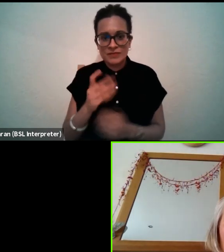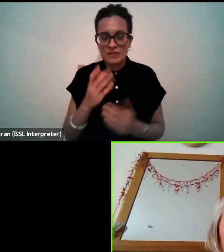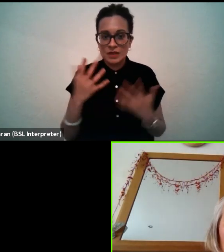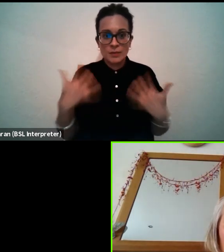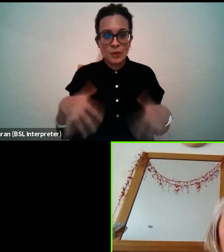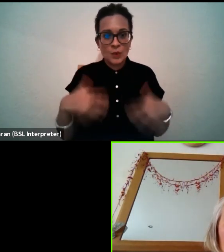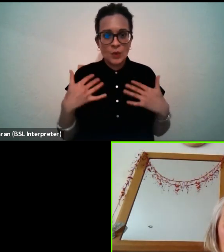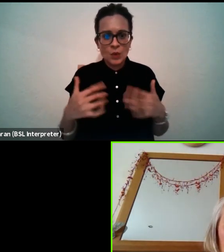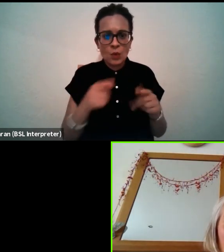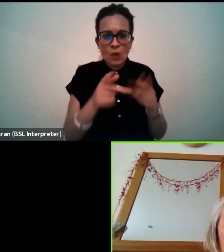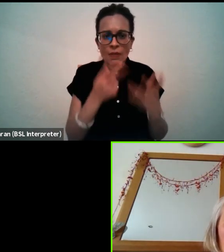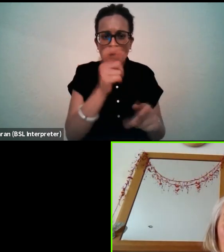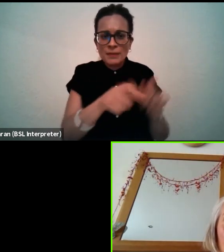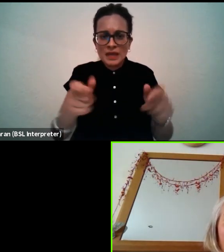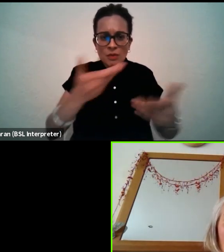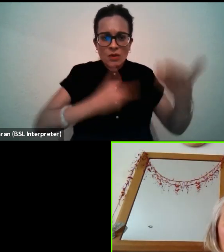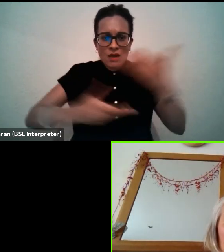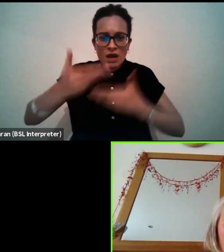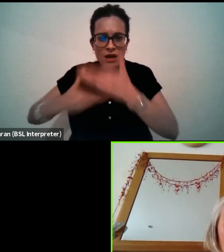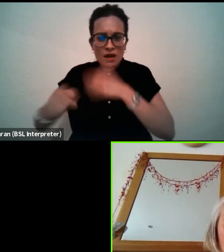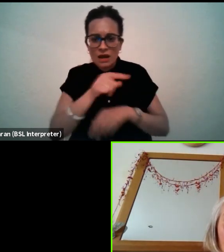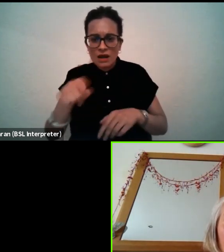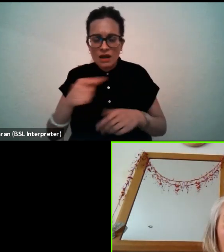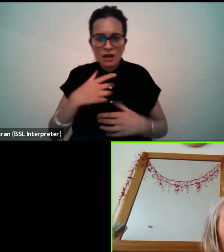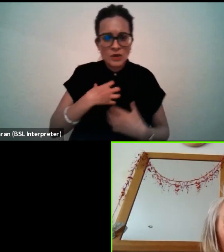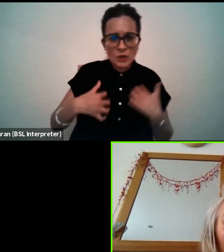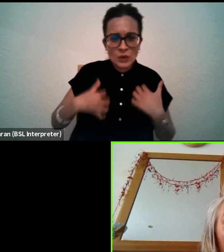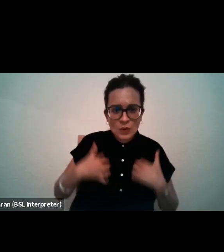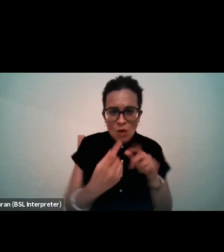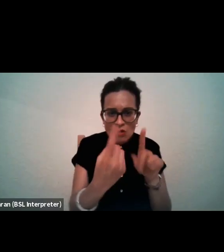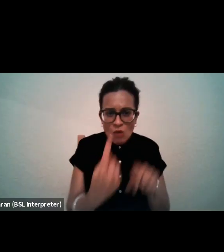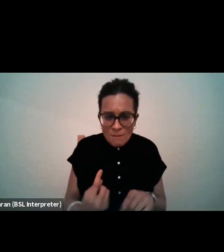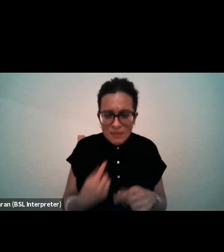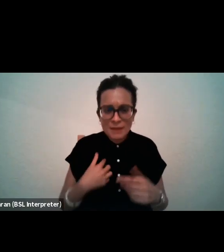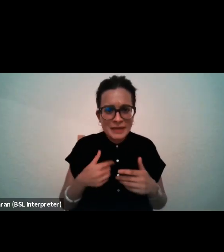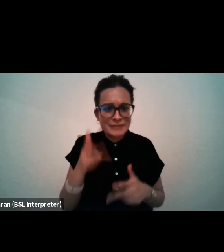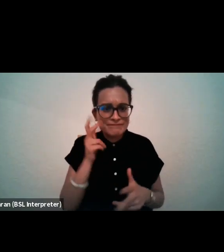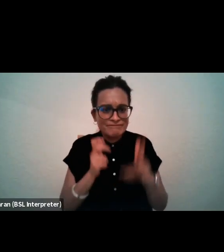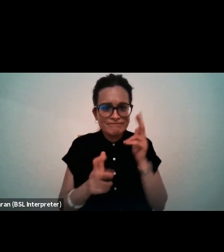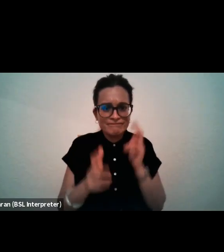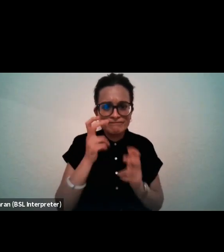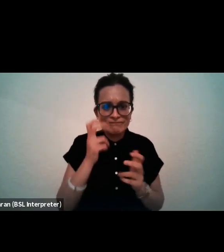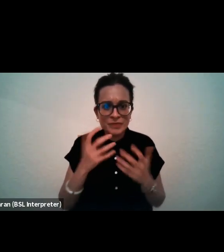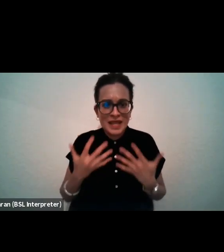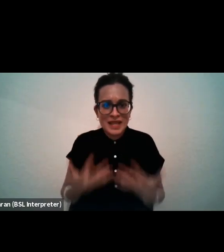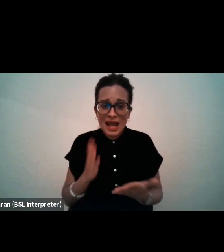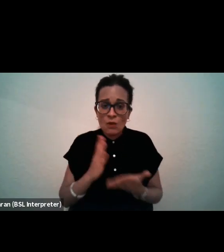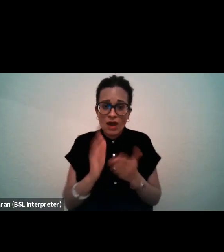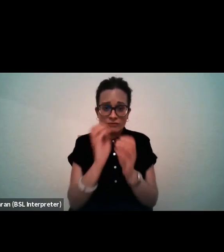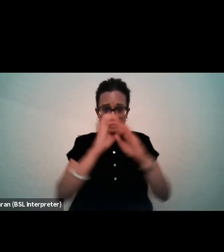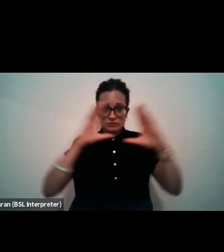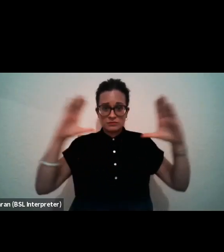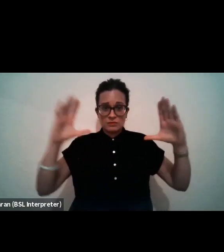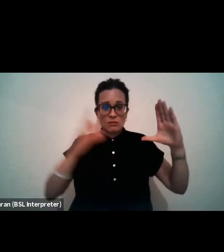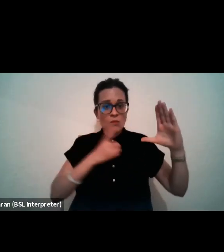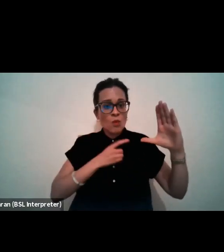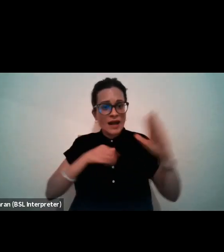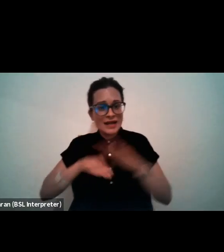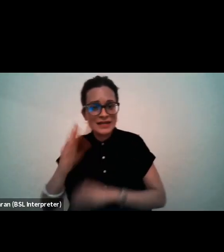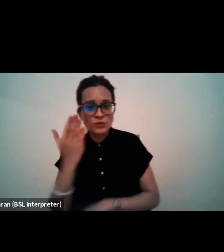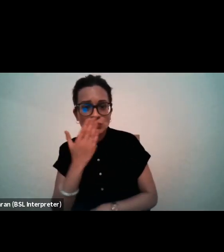other contributions and listen to what people are saying. And I think that we have to take this as a whole picture, because what happens in schools has